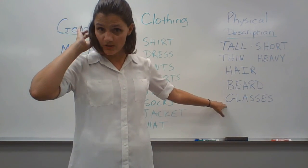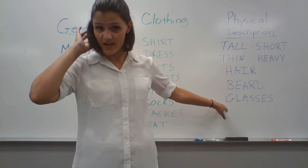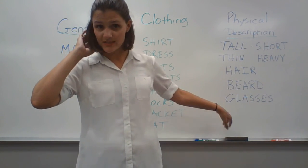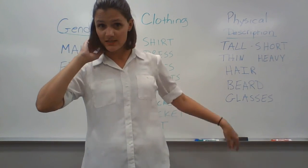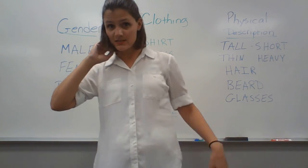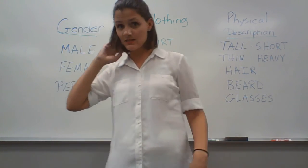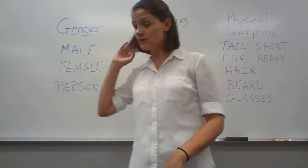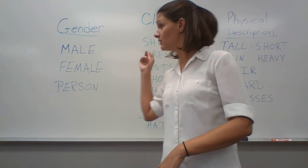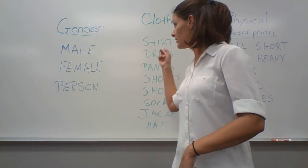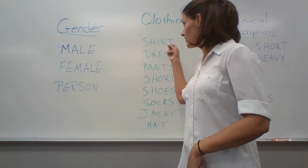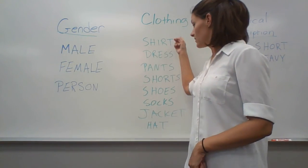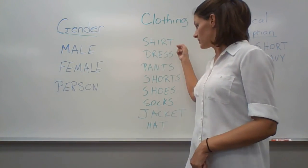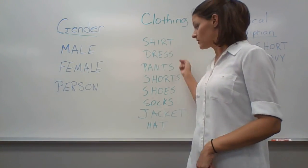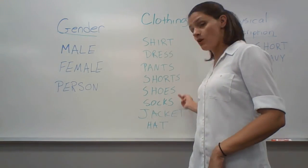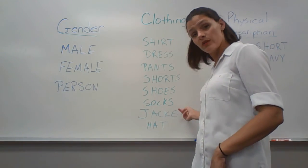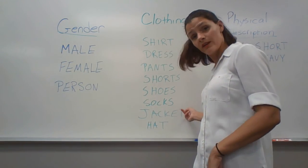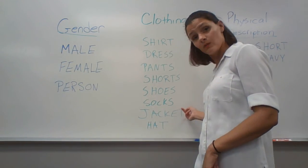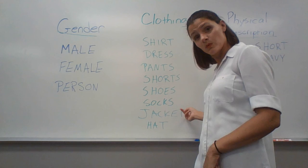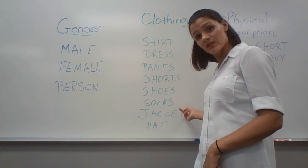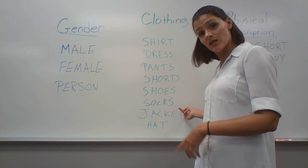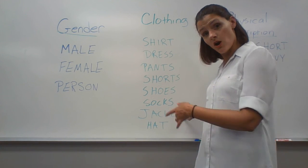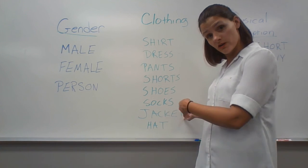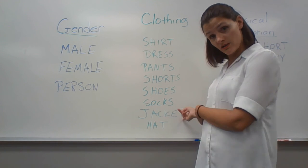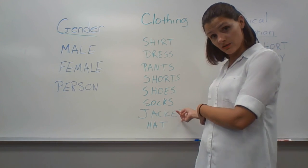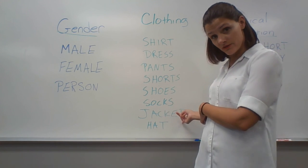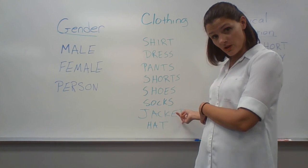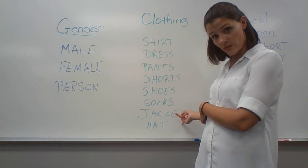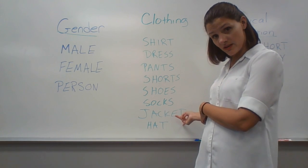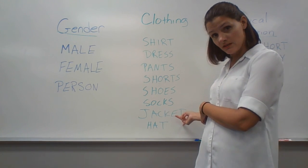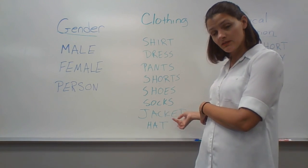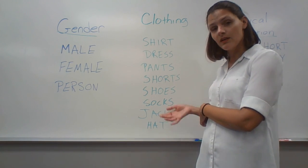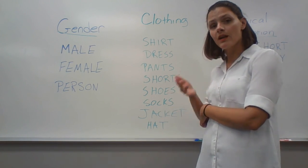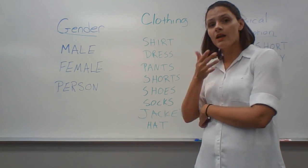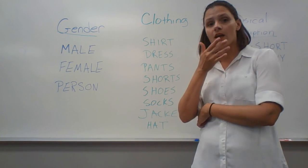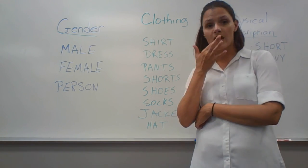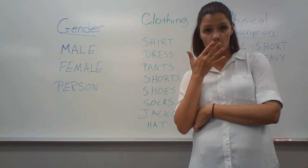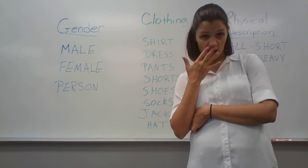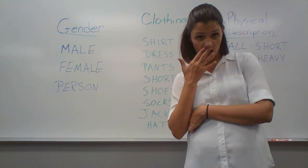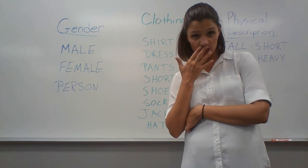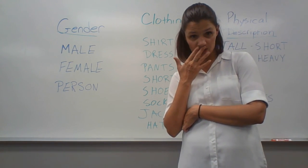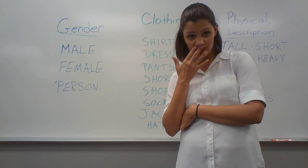glasses? Their clothing. What is the article of clothing? And what color is it?